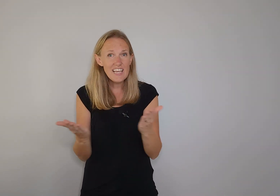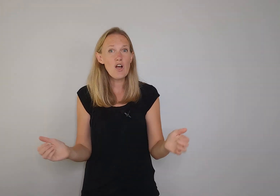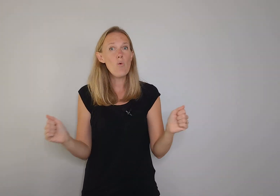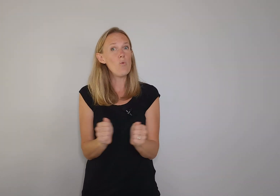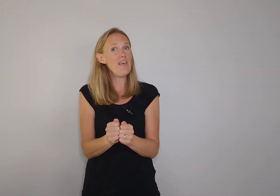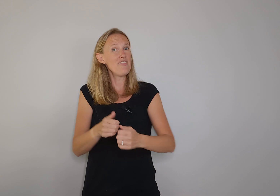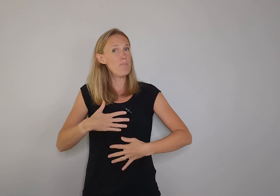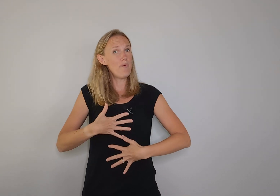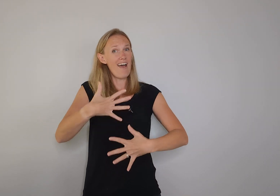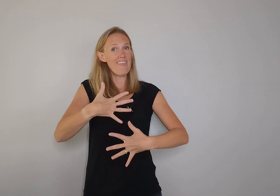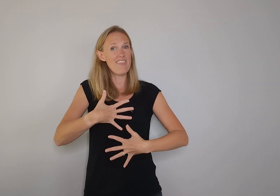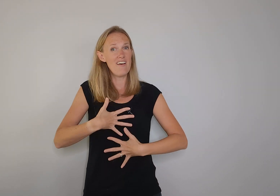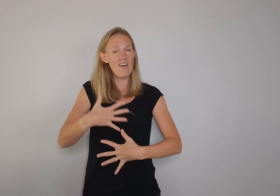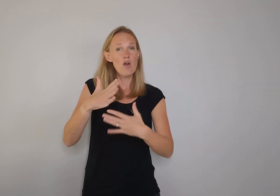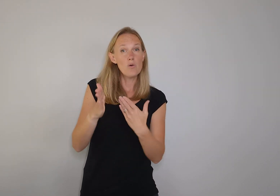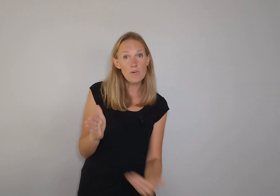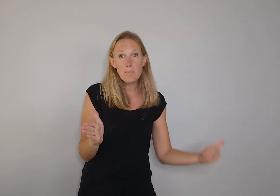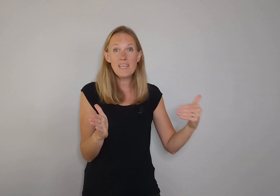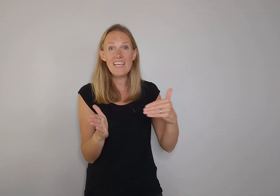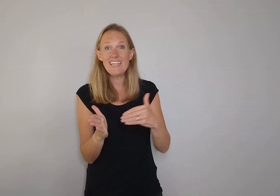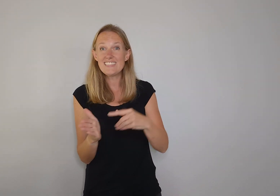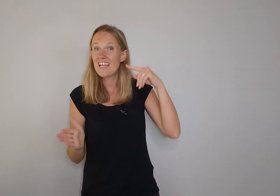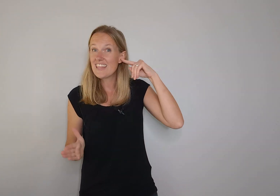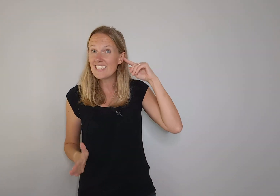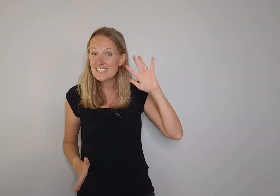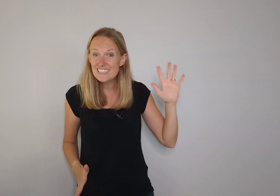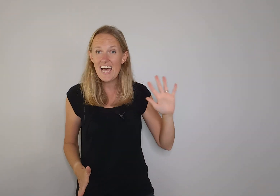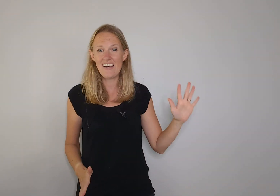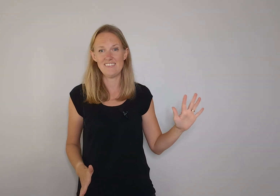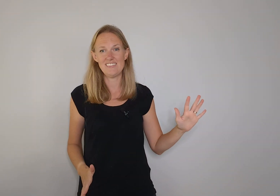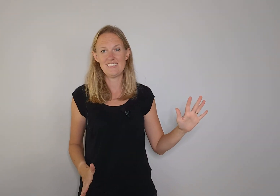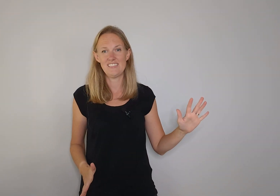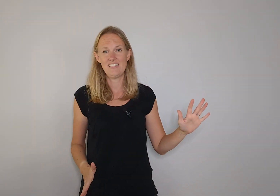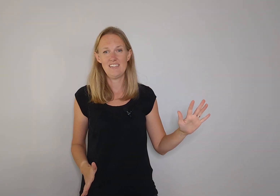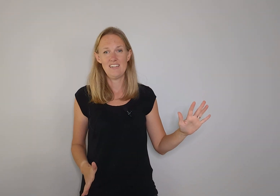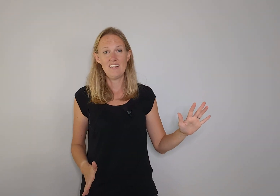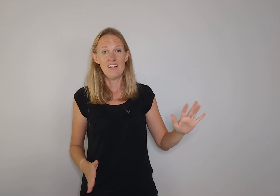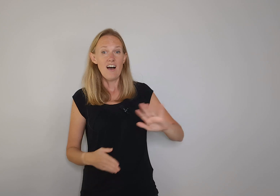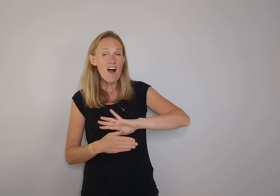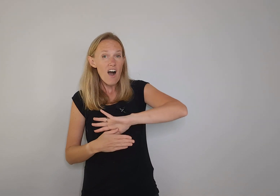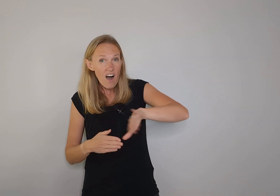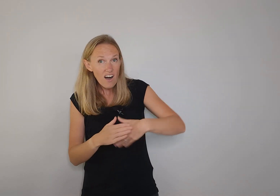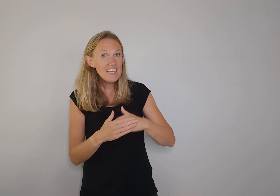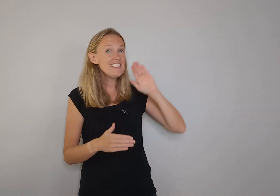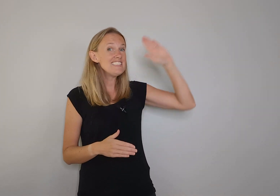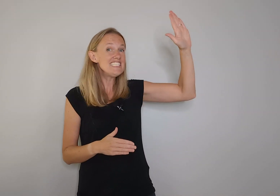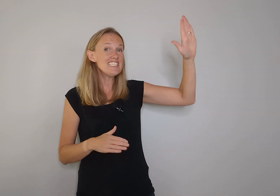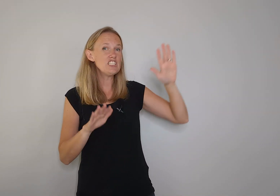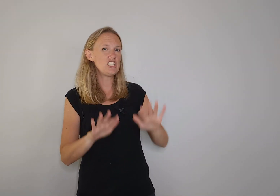everything with breath, repeat the sound. All his